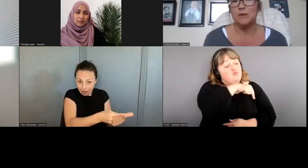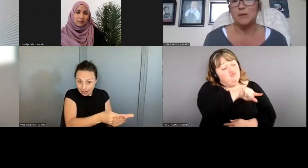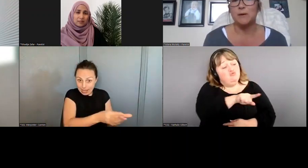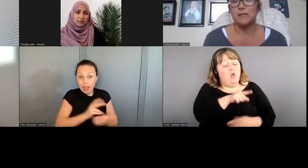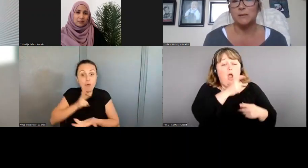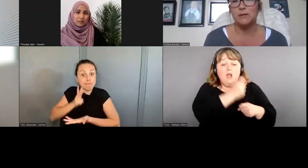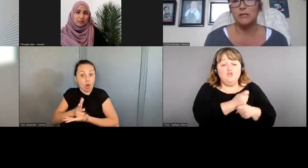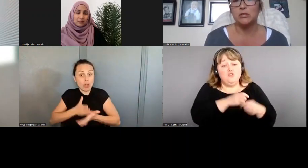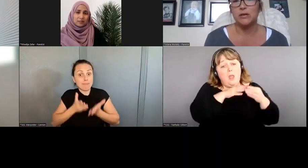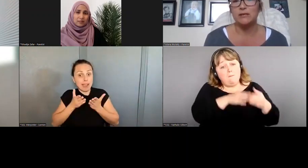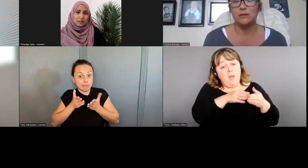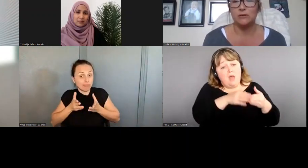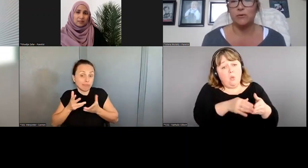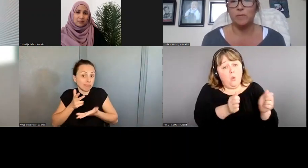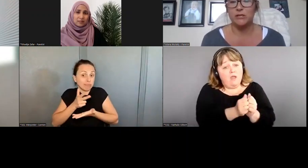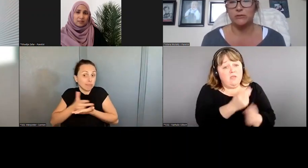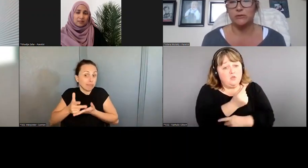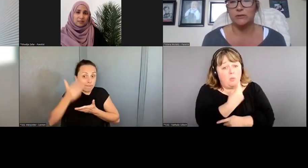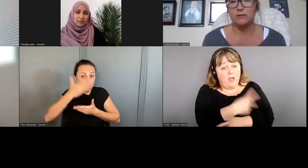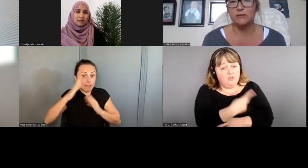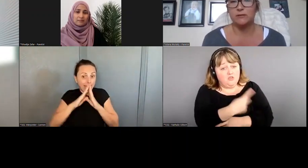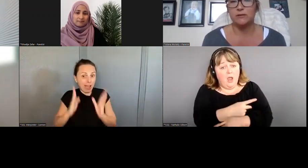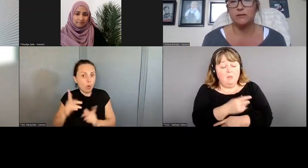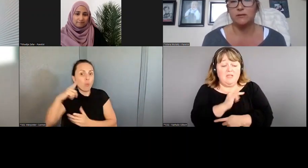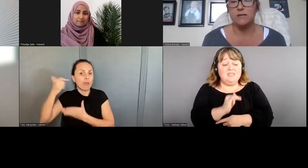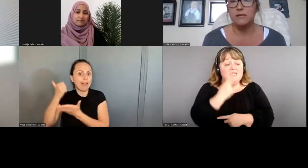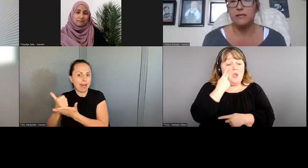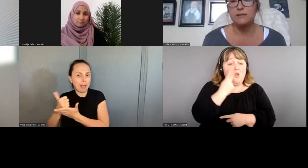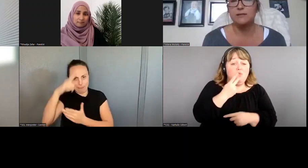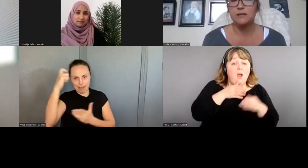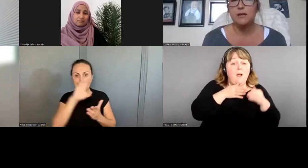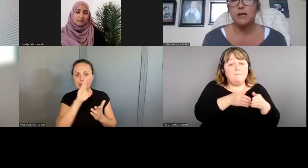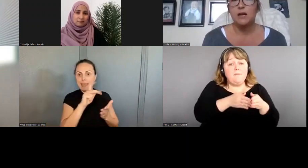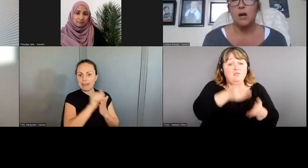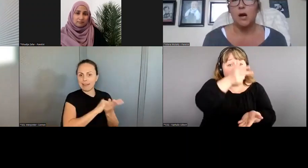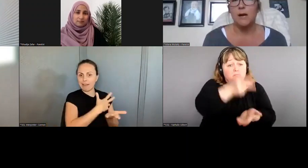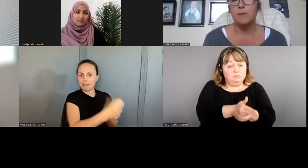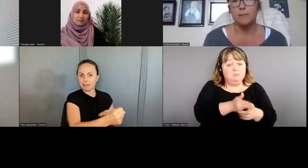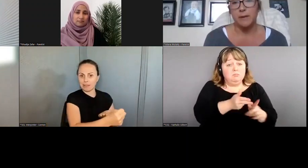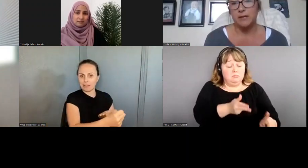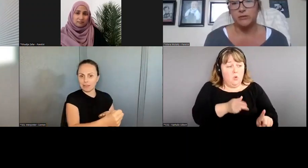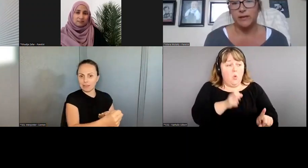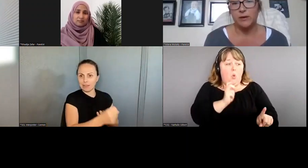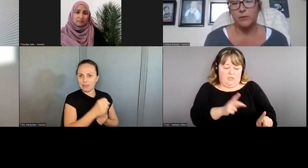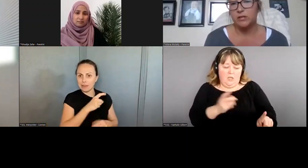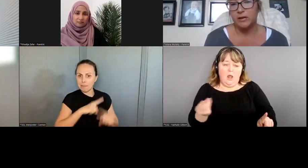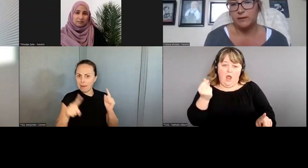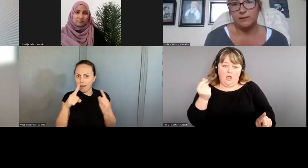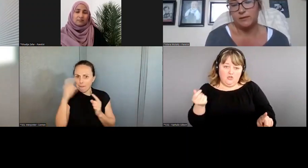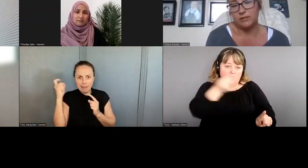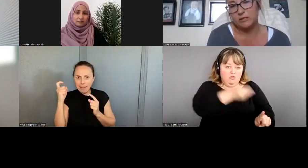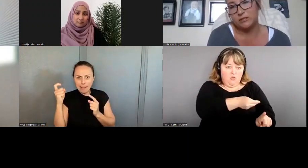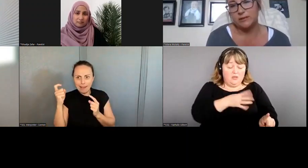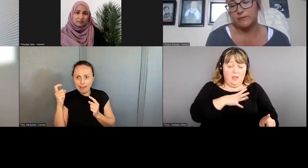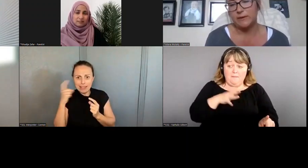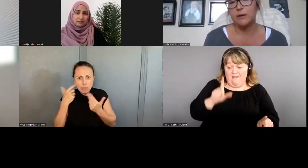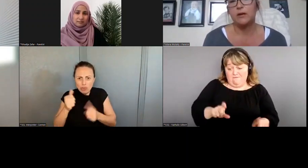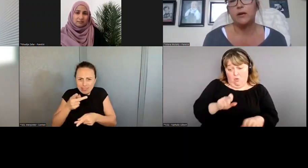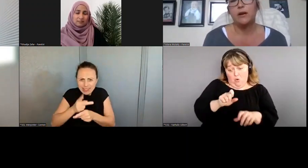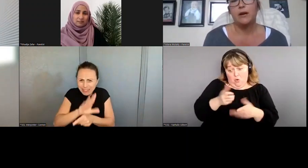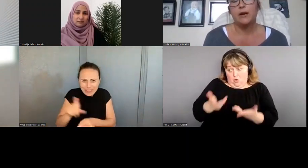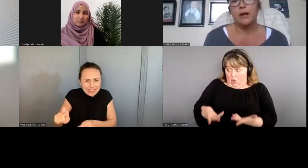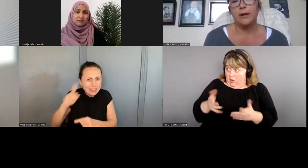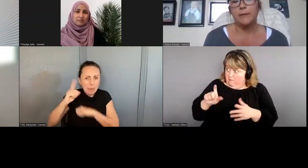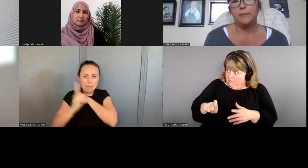But because I'm responsible and trying to look for my children's needs, I'm being punished for that, which it's just